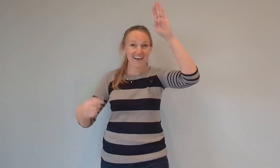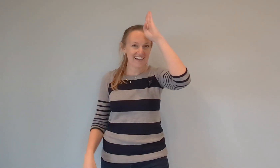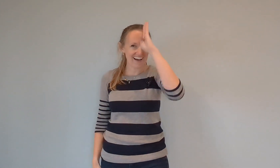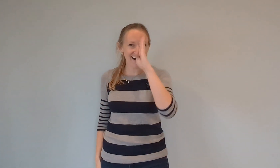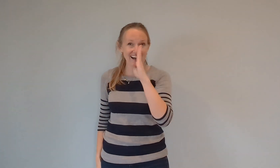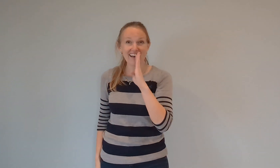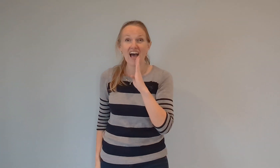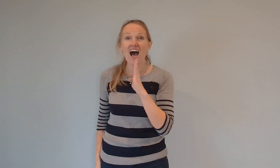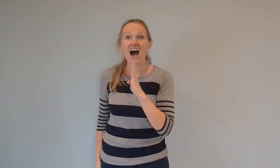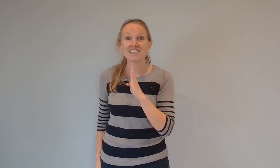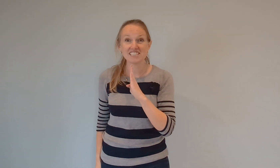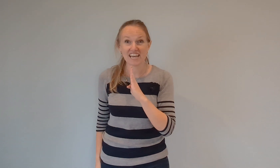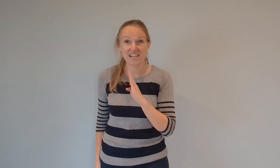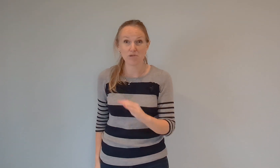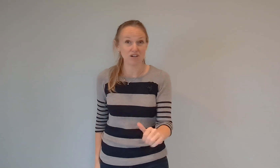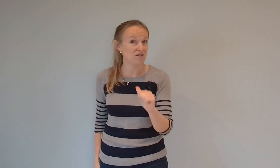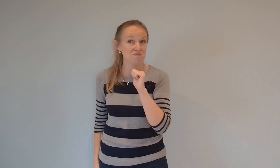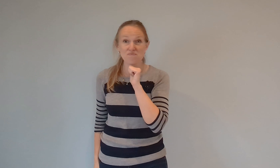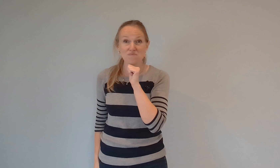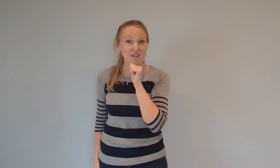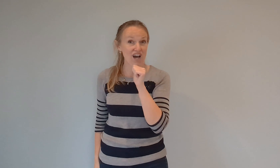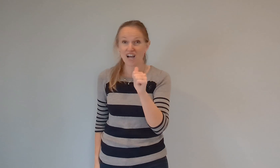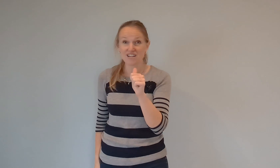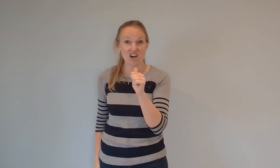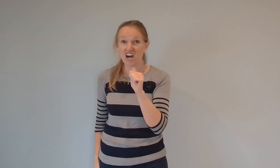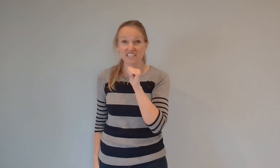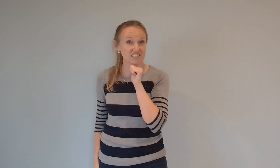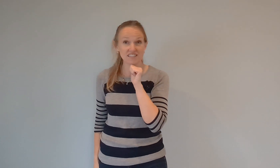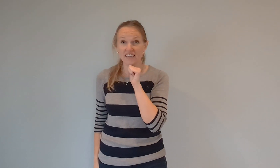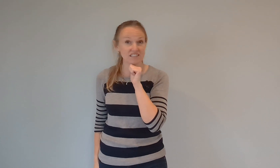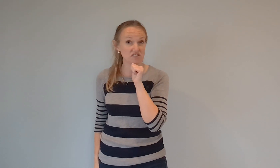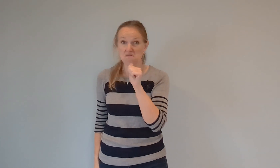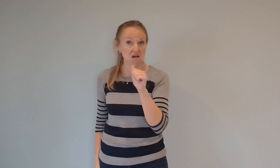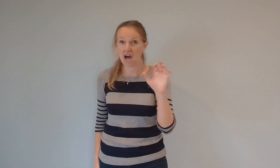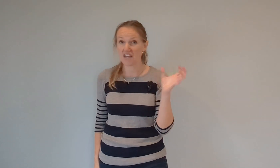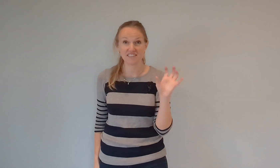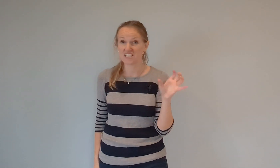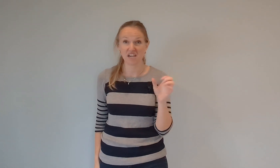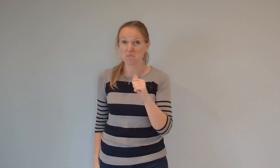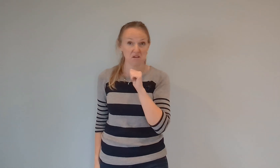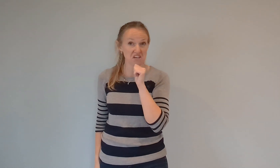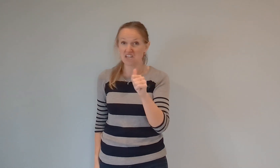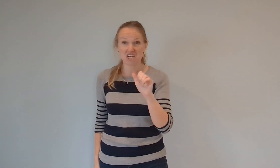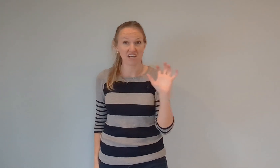hallelujah, God unshakable. Not. Okay, so not shakeable. You can't shake